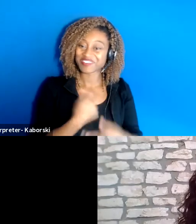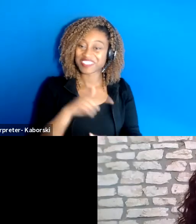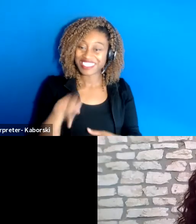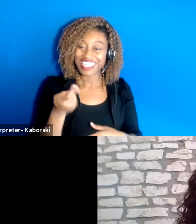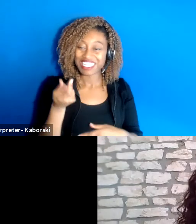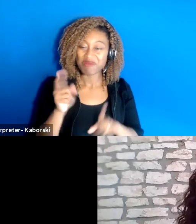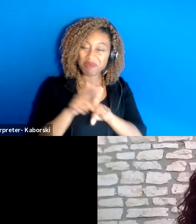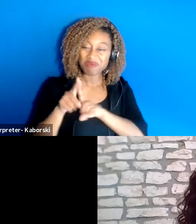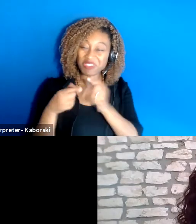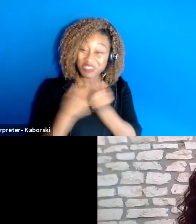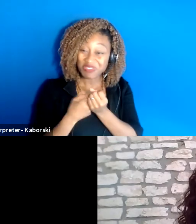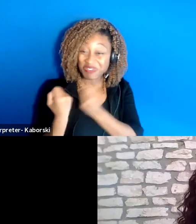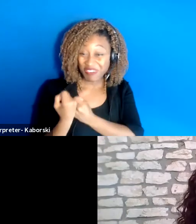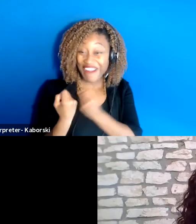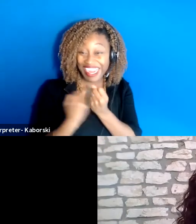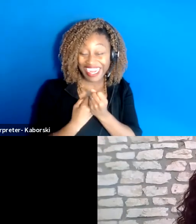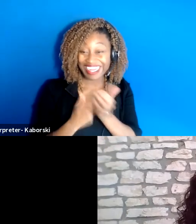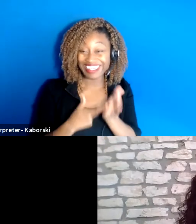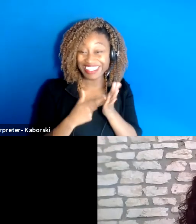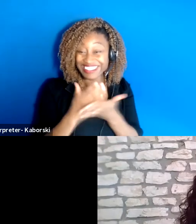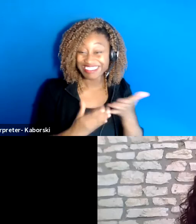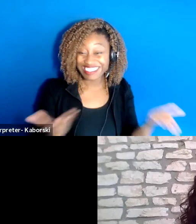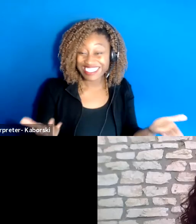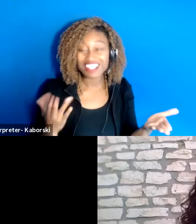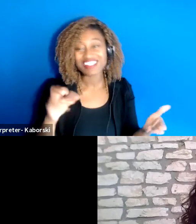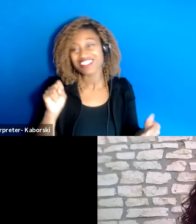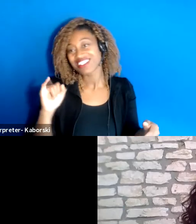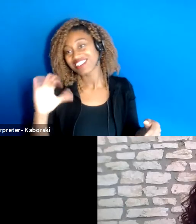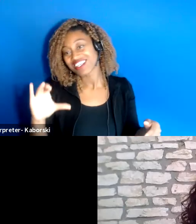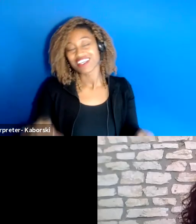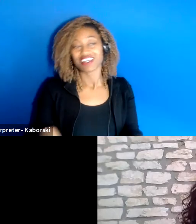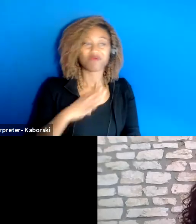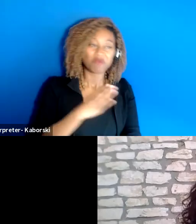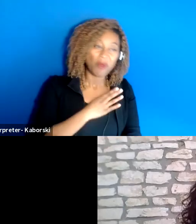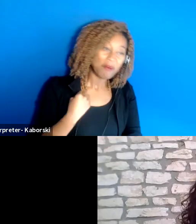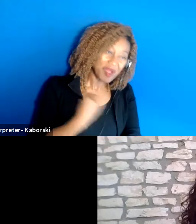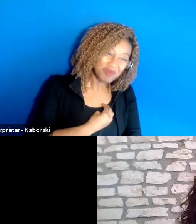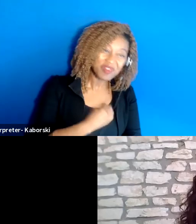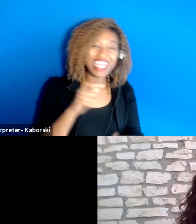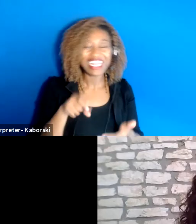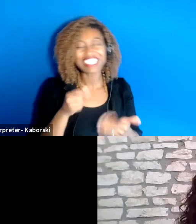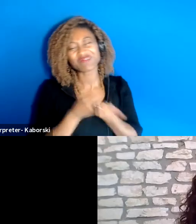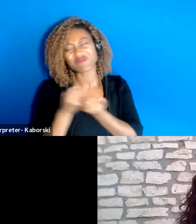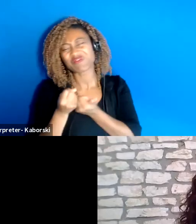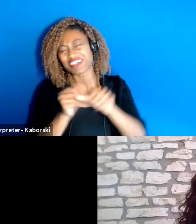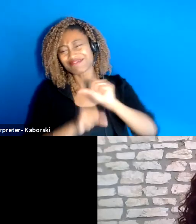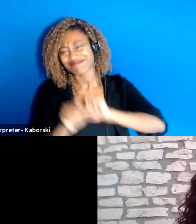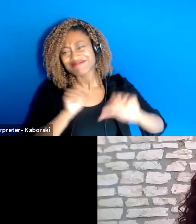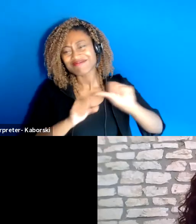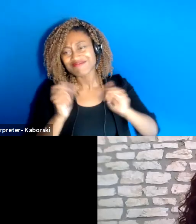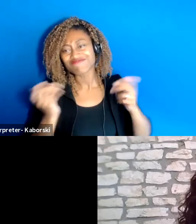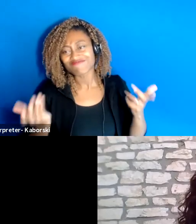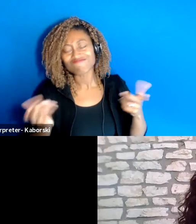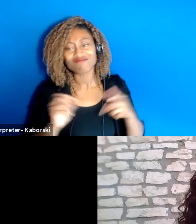bit of peer support among among silks and board members and things like that. And so feel free